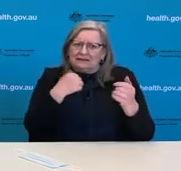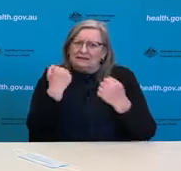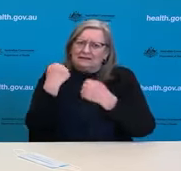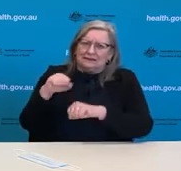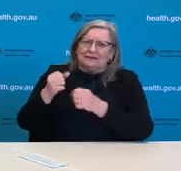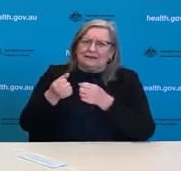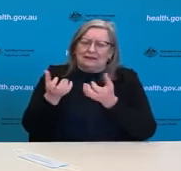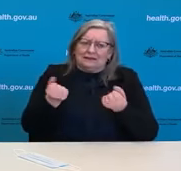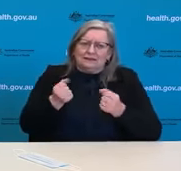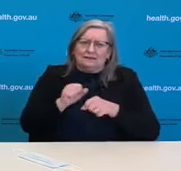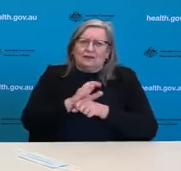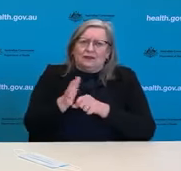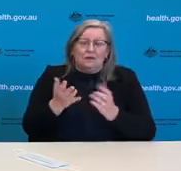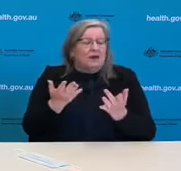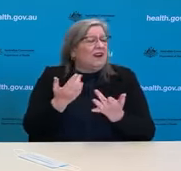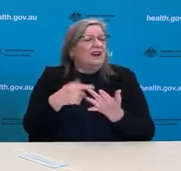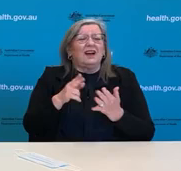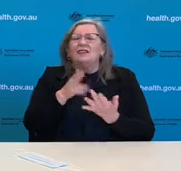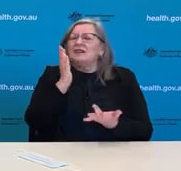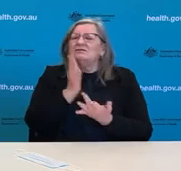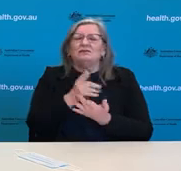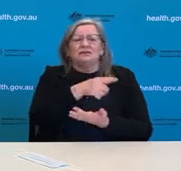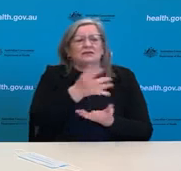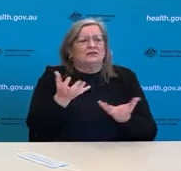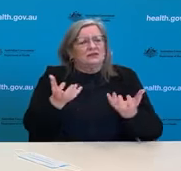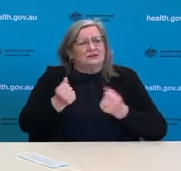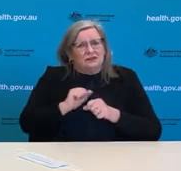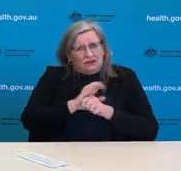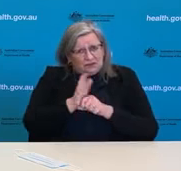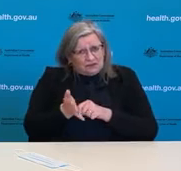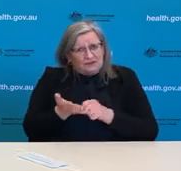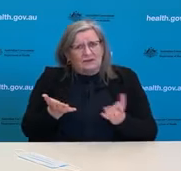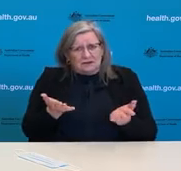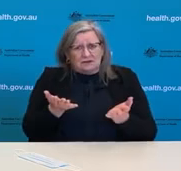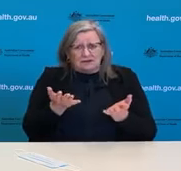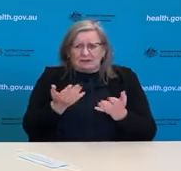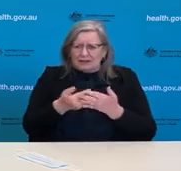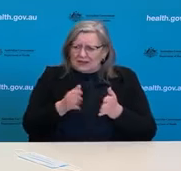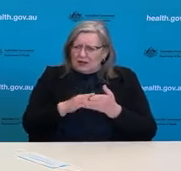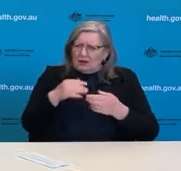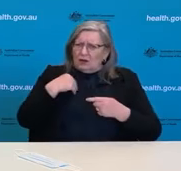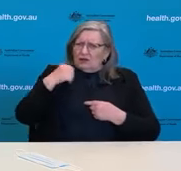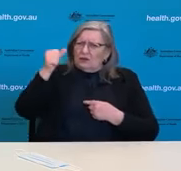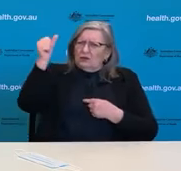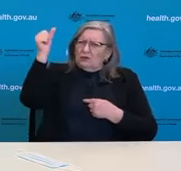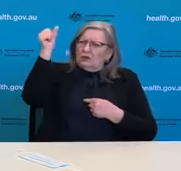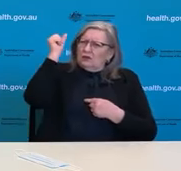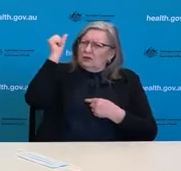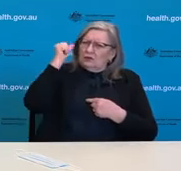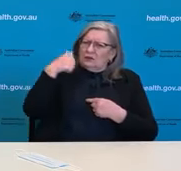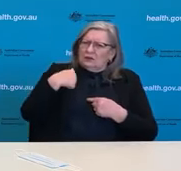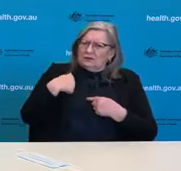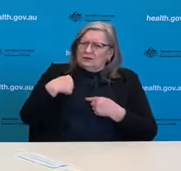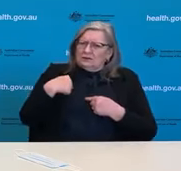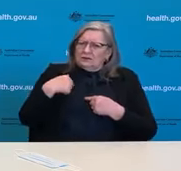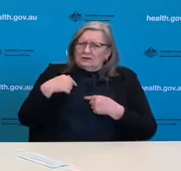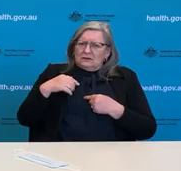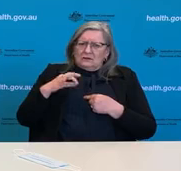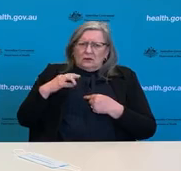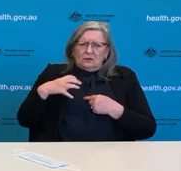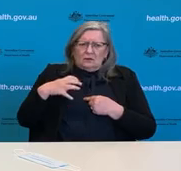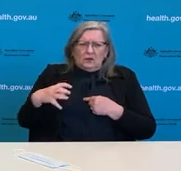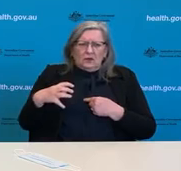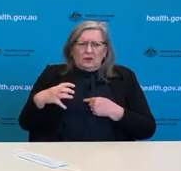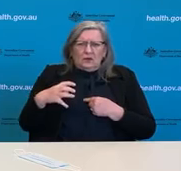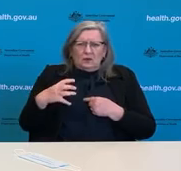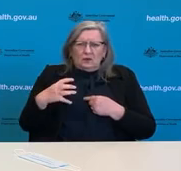with COVID-19, how do you know when you are no longer infectious and no longer affected by